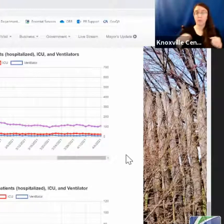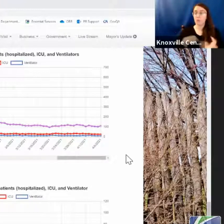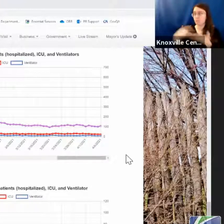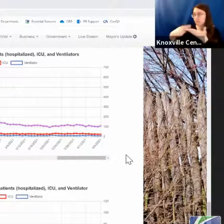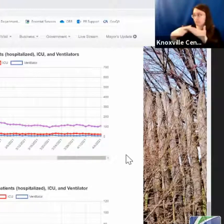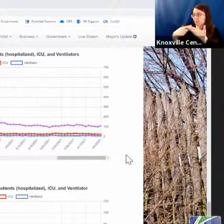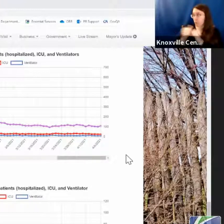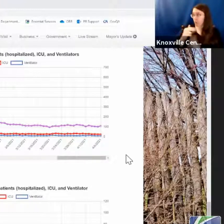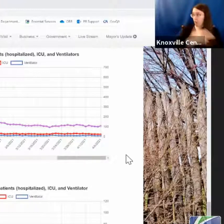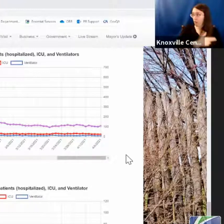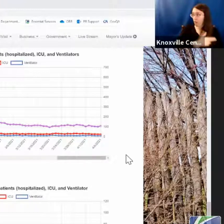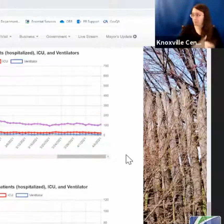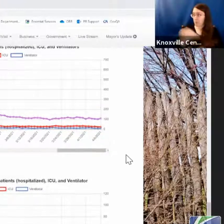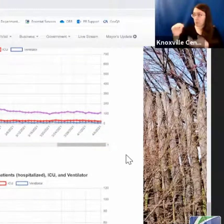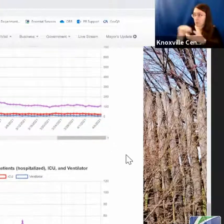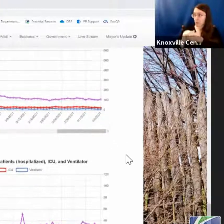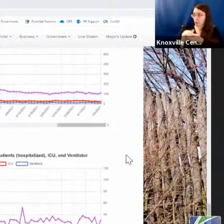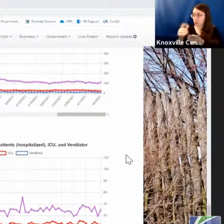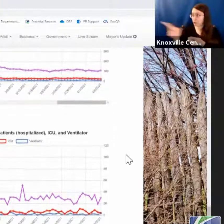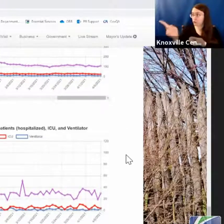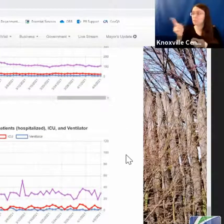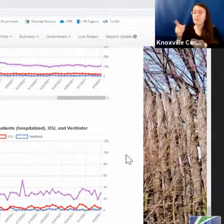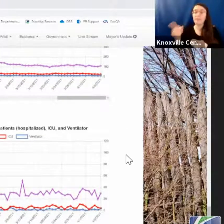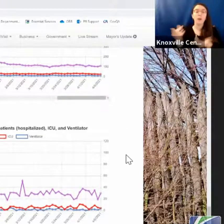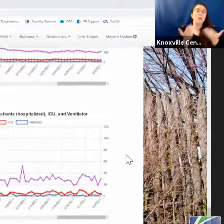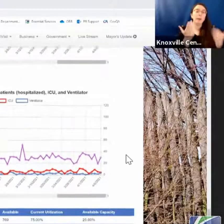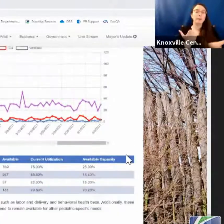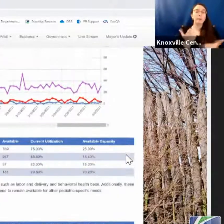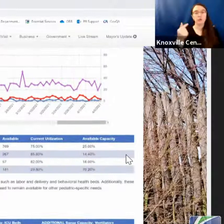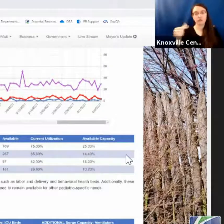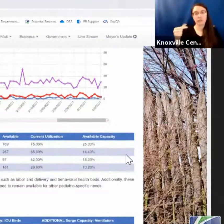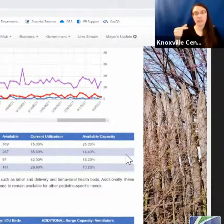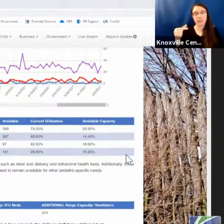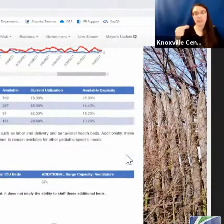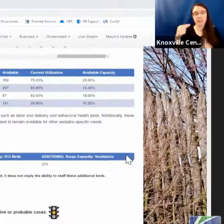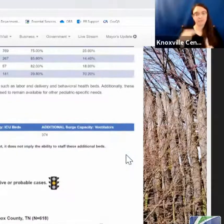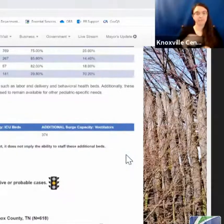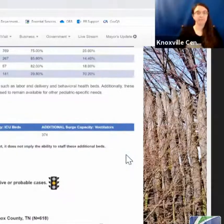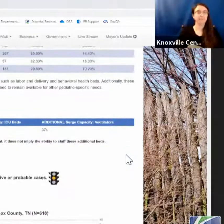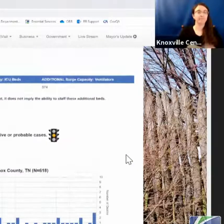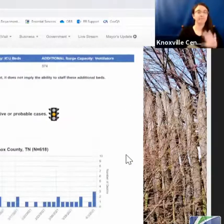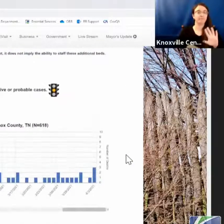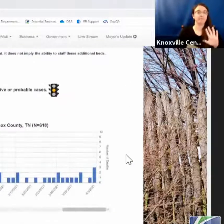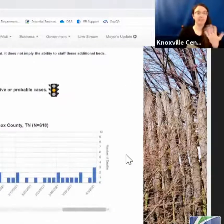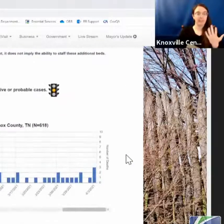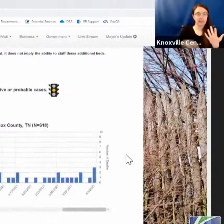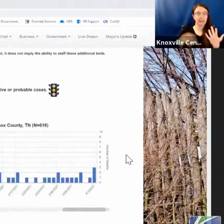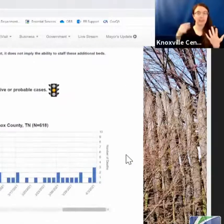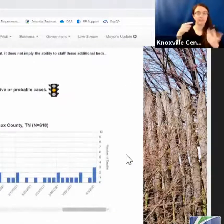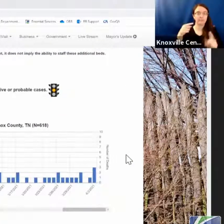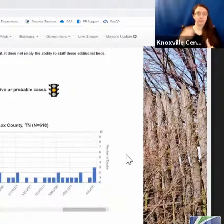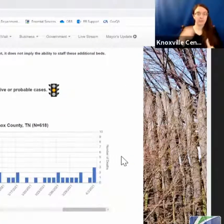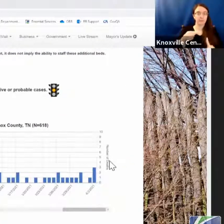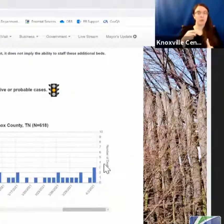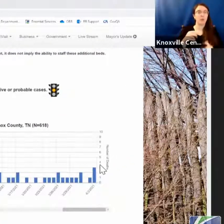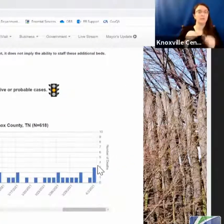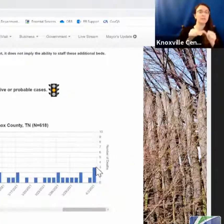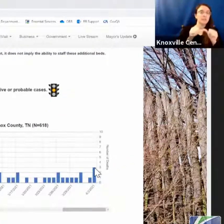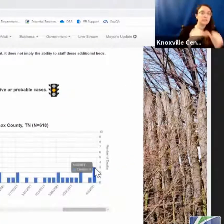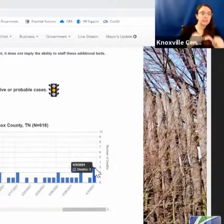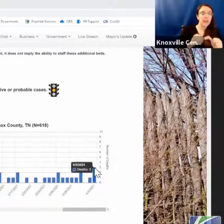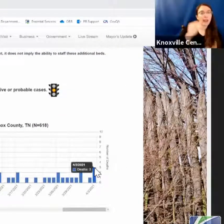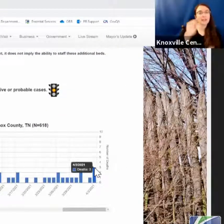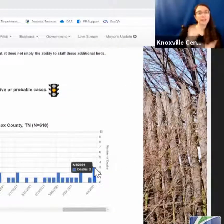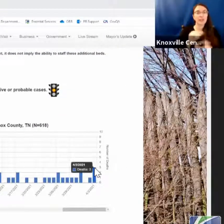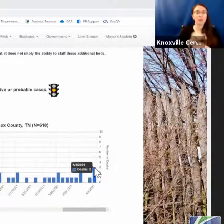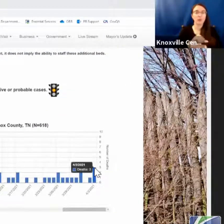be represented as green. Our fifth benchmark, sustained or decreased COVID-19 related death rate